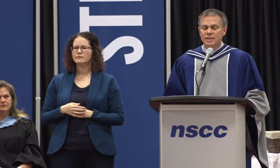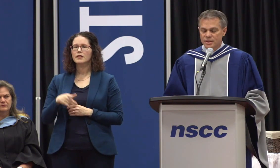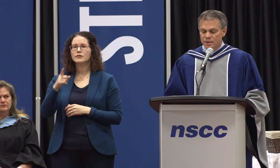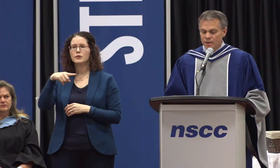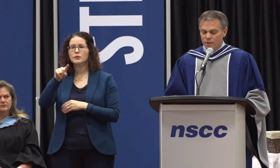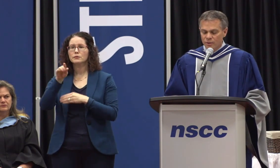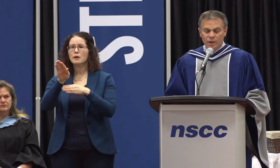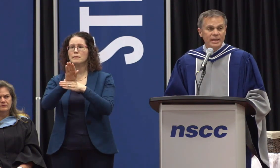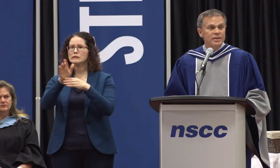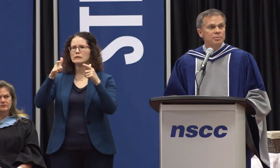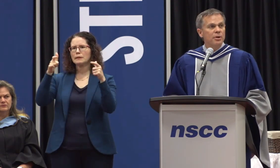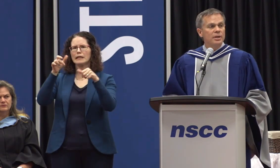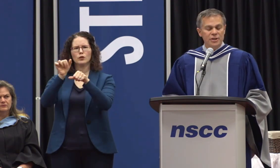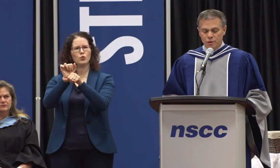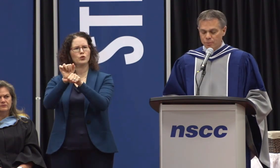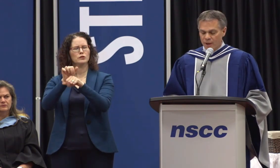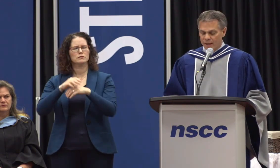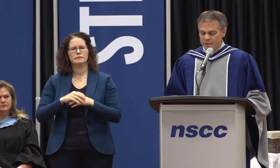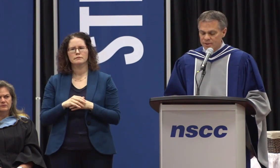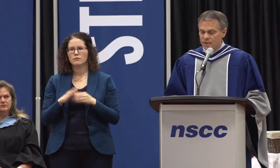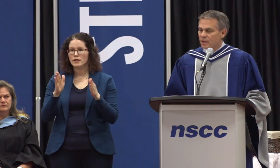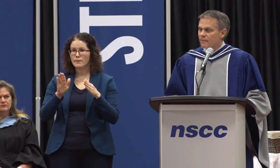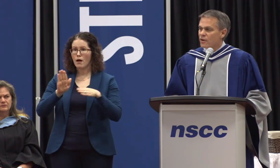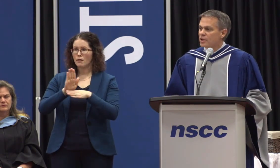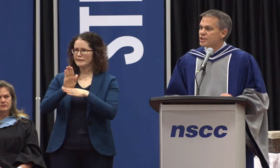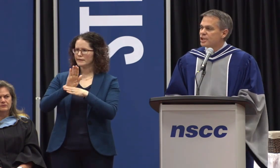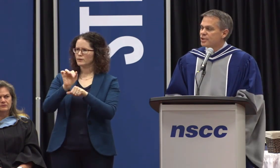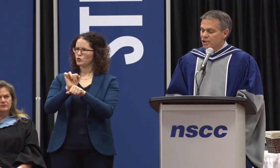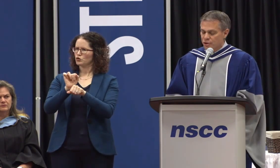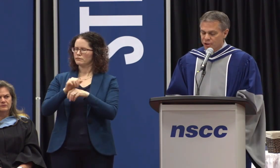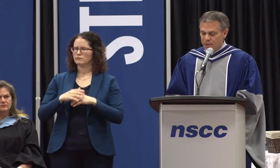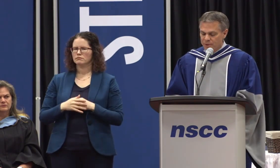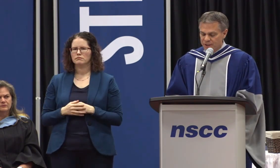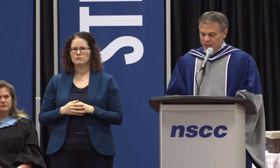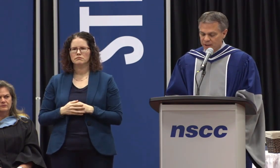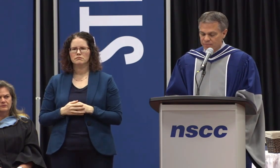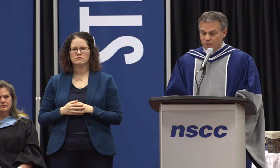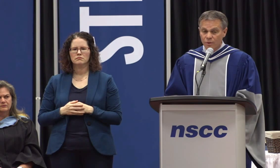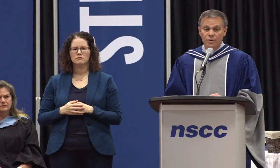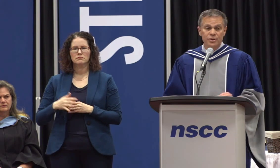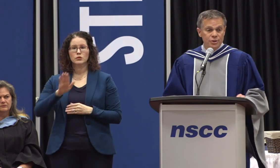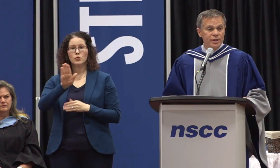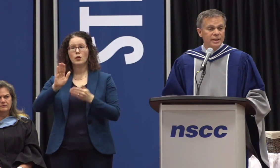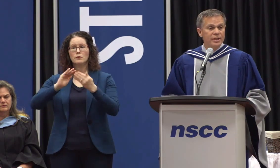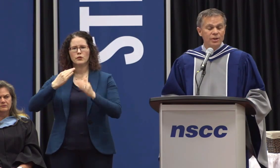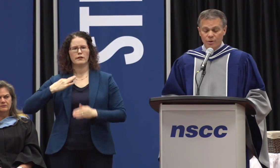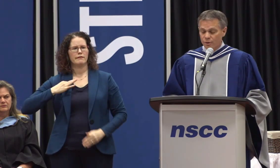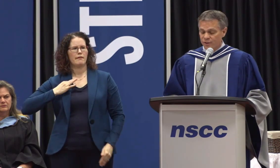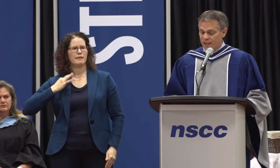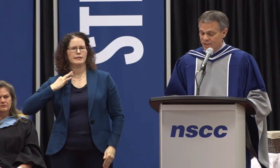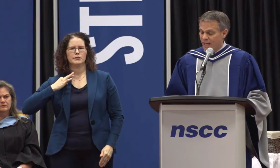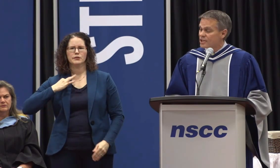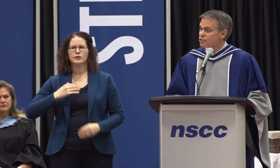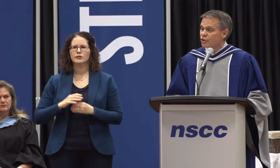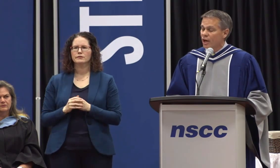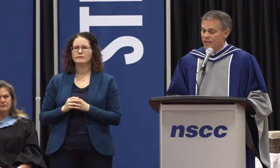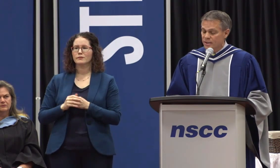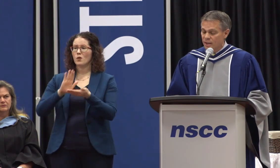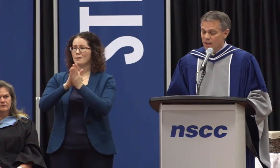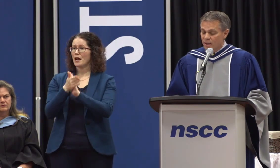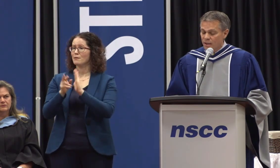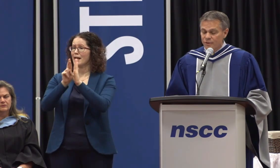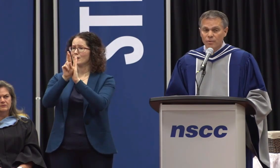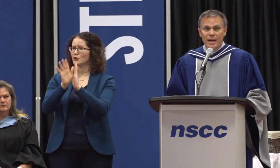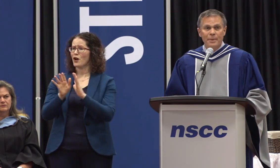large business, running a small enterprise, volunteering in your community, or circling the earth as an